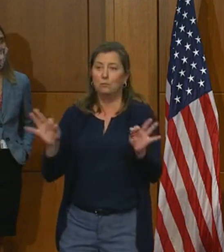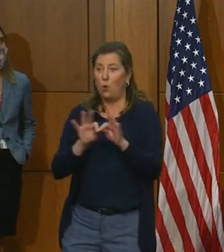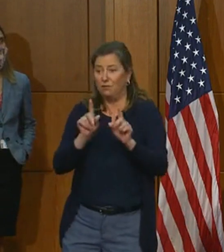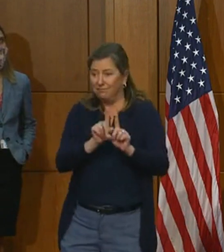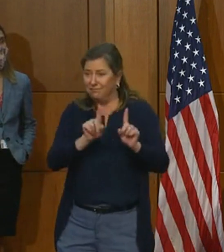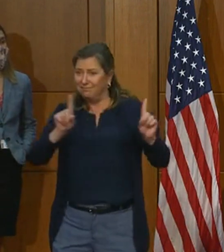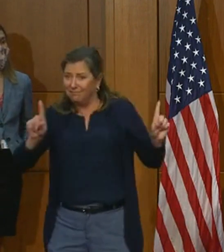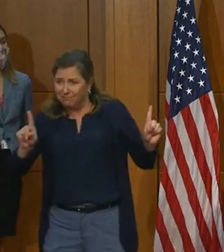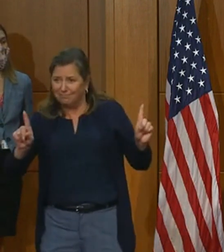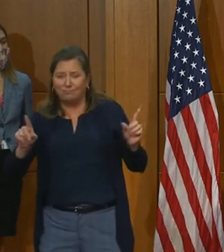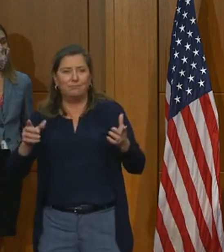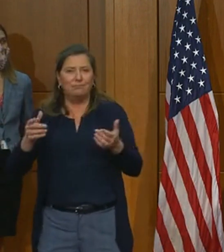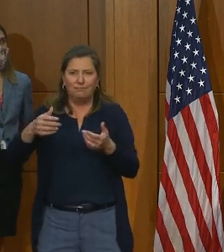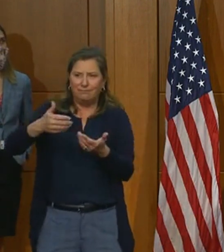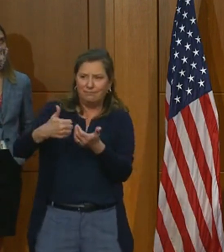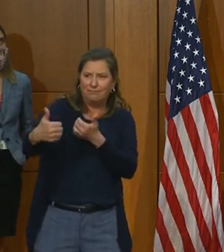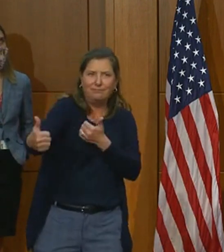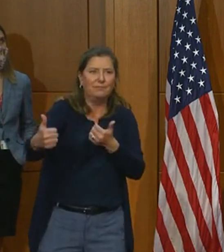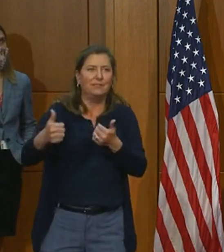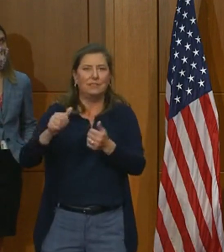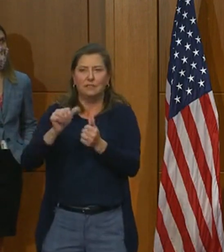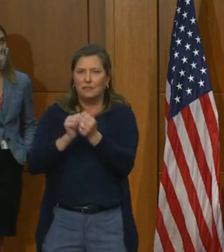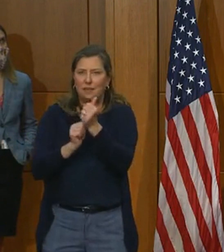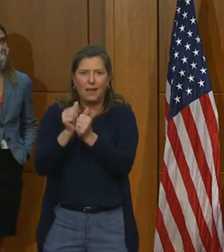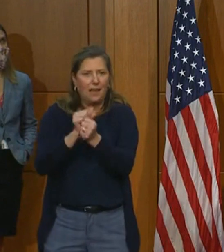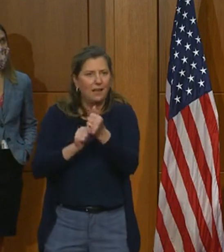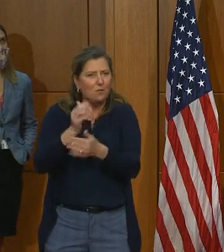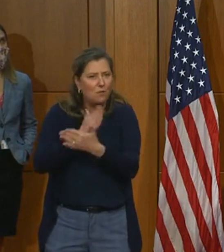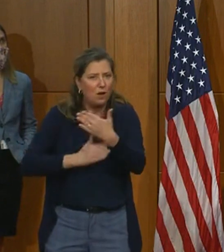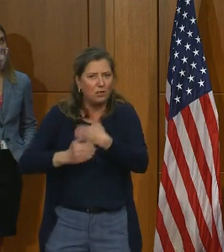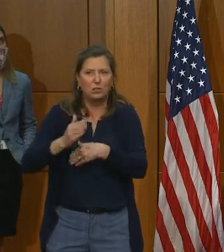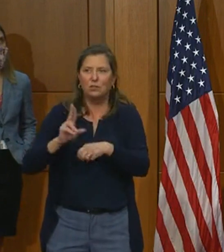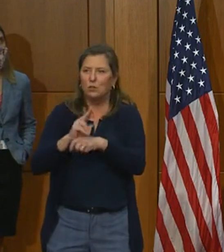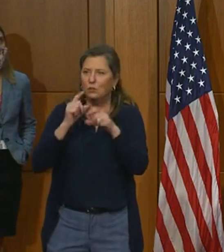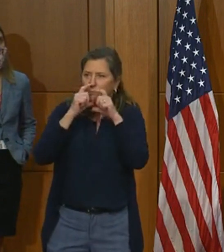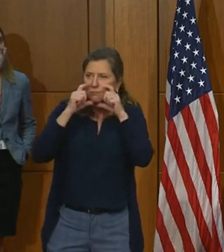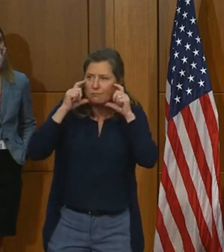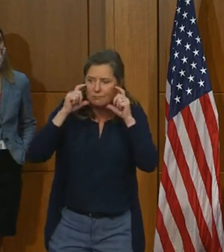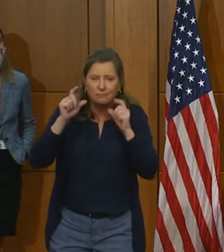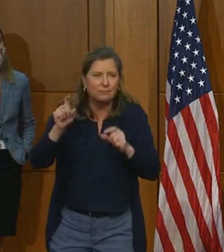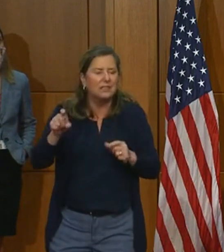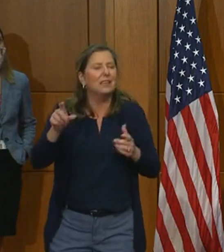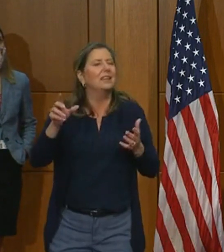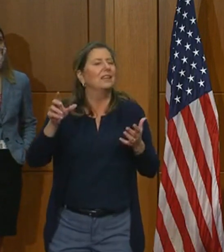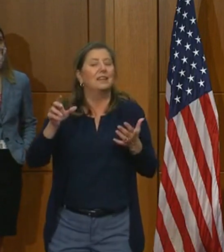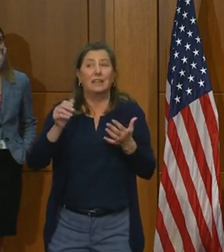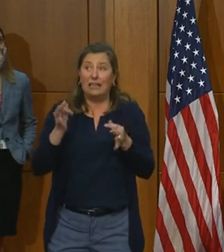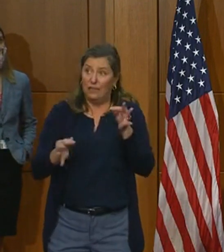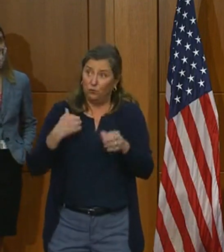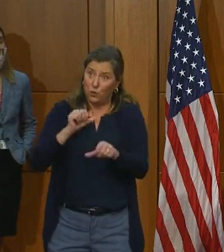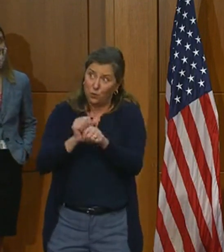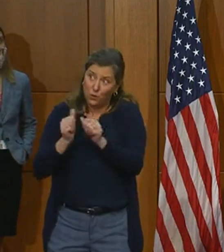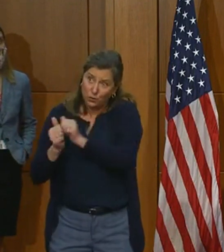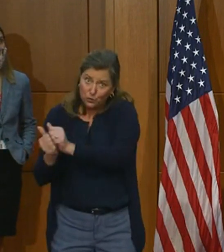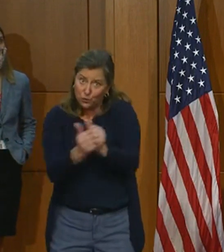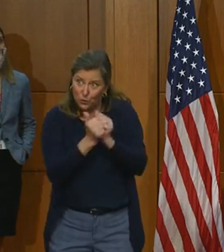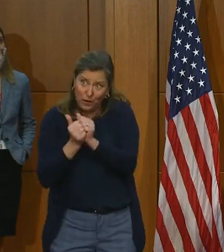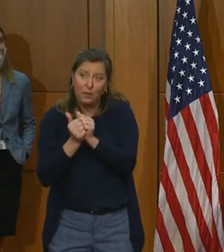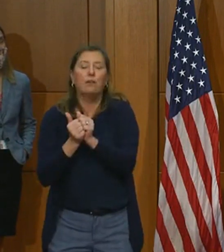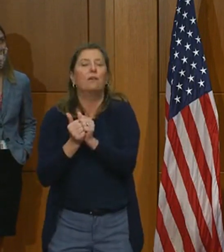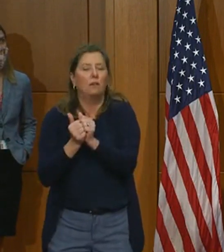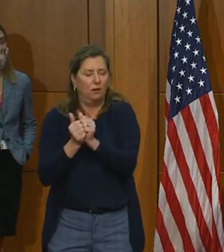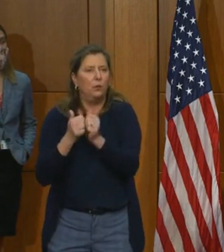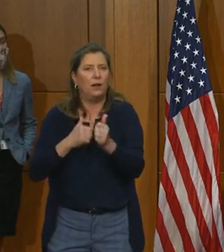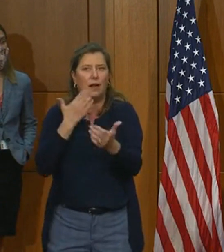and physical distancing, the hand washing, the wearing of facial protection. If we all work together, we can head in a